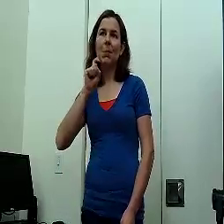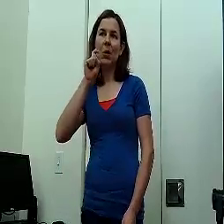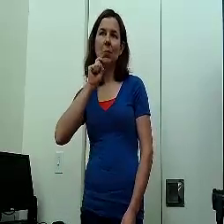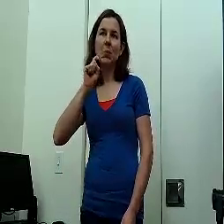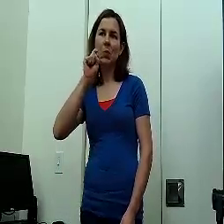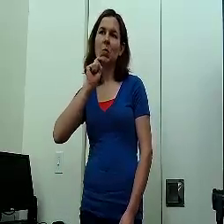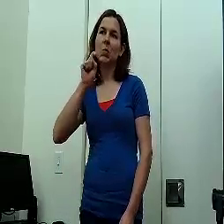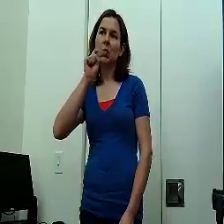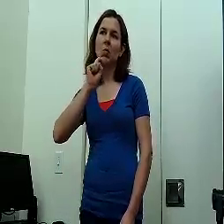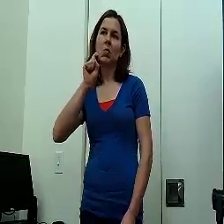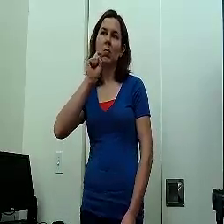Rubber?